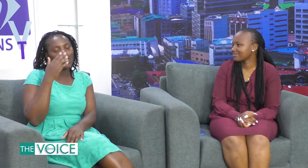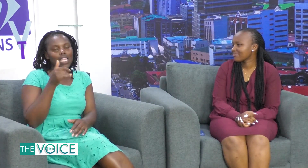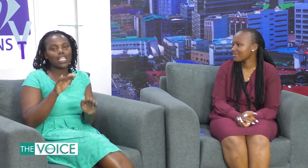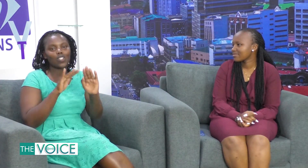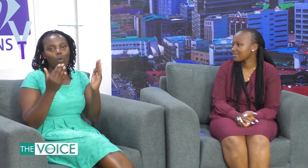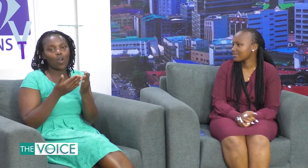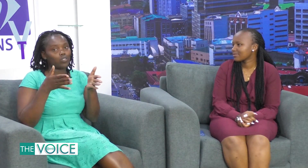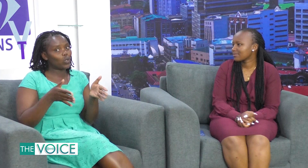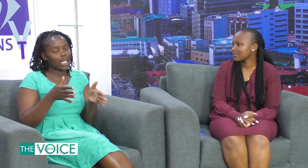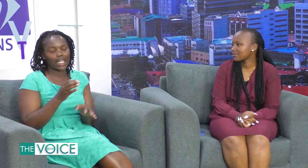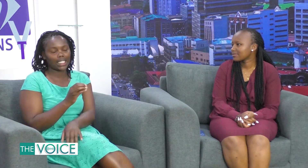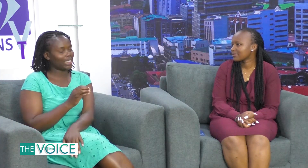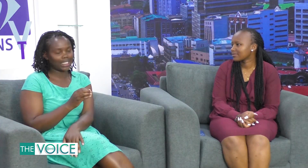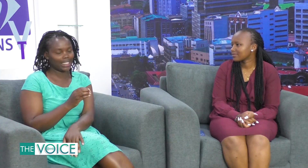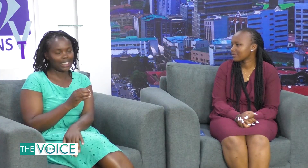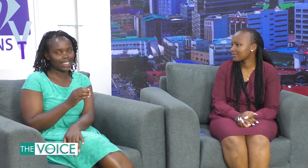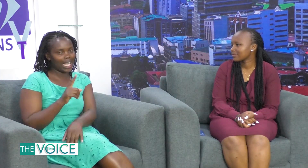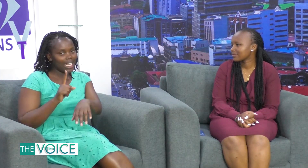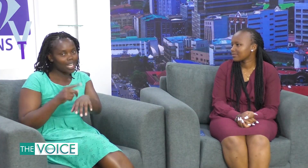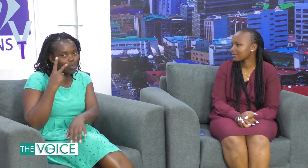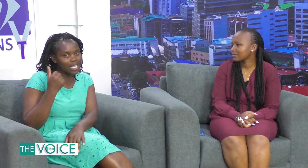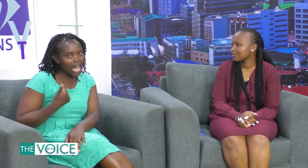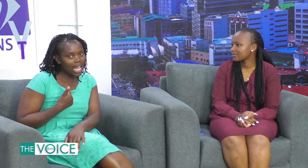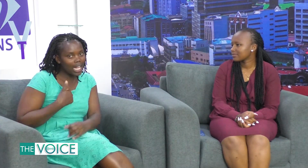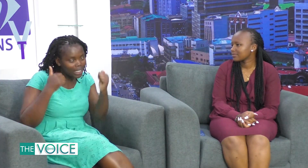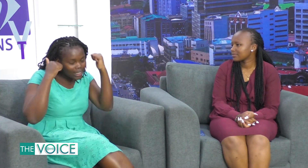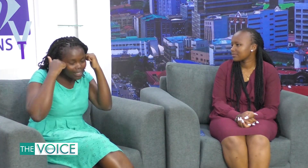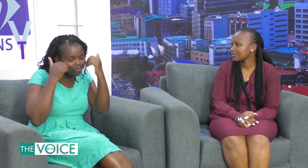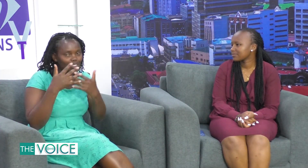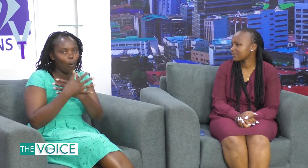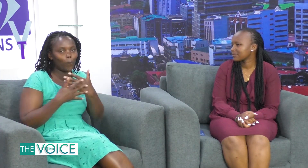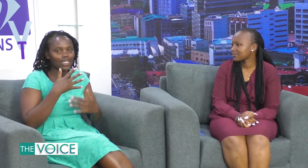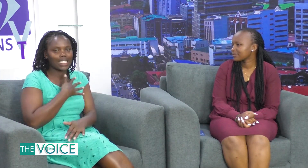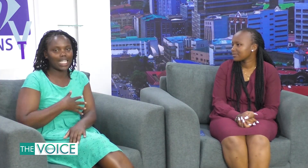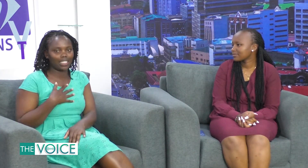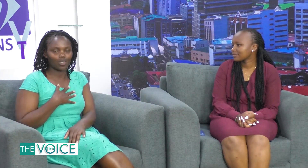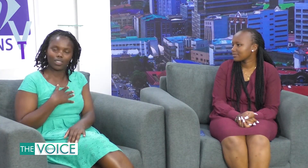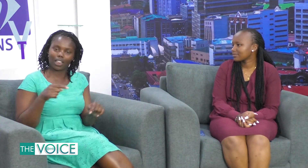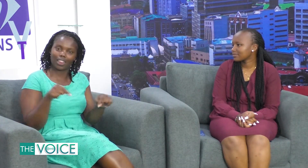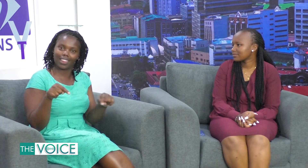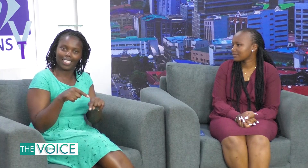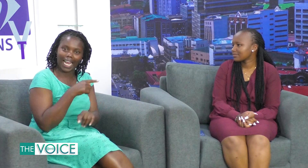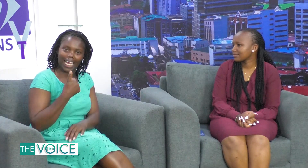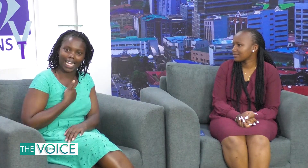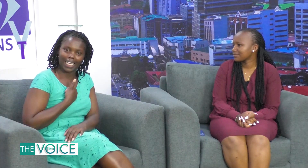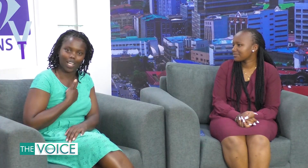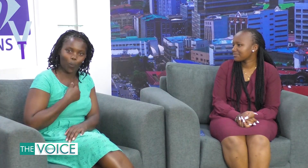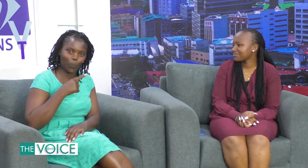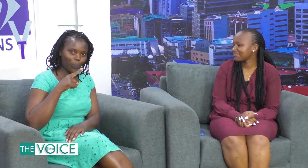see, computer science. In this world of today, when you see a girl doing computer science,